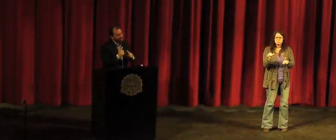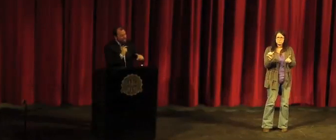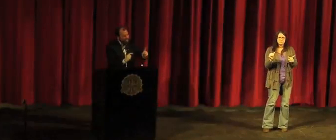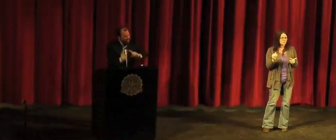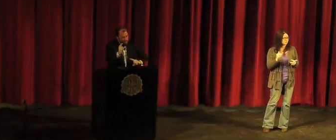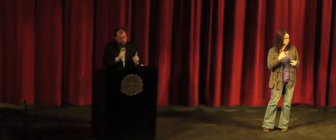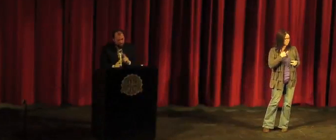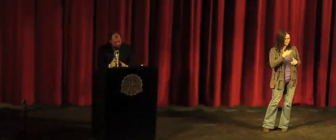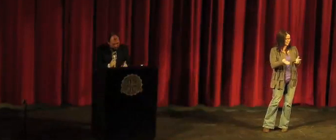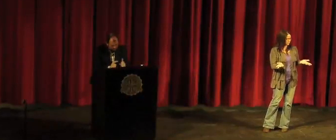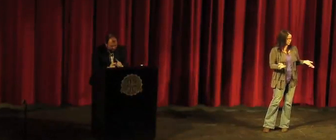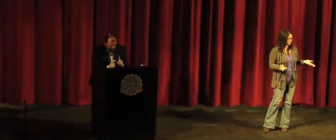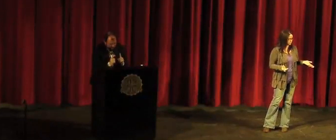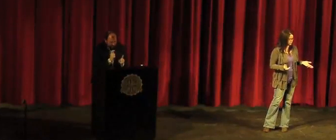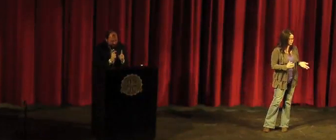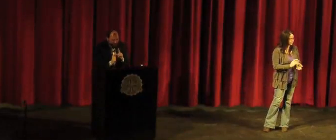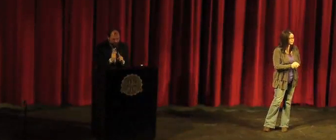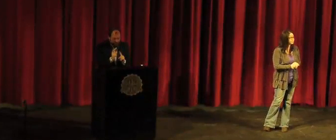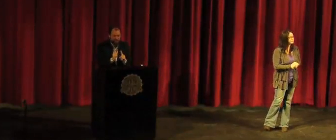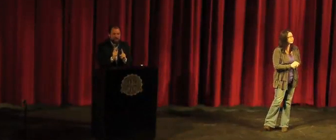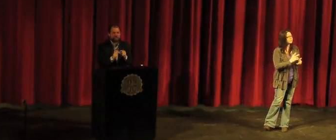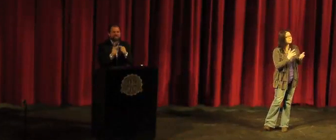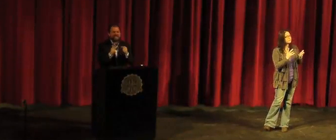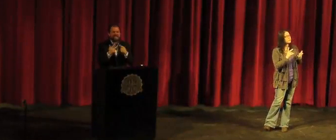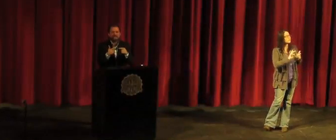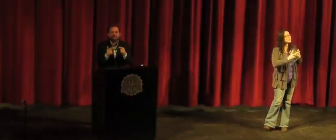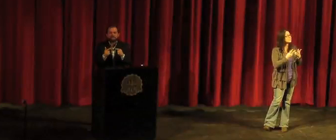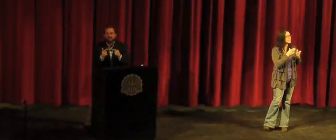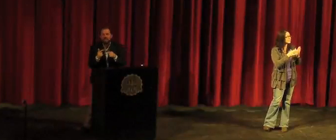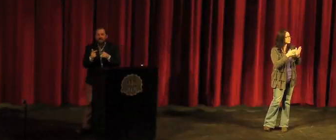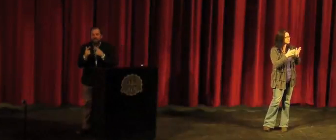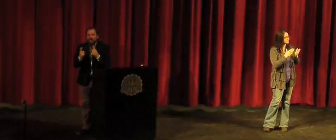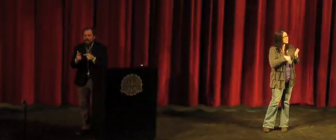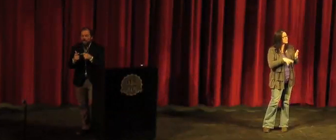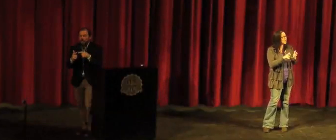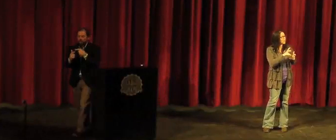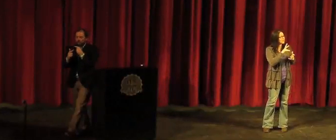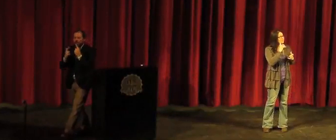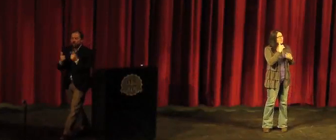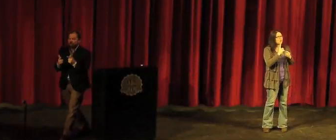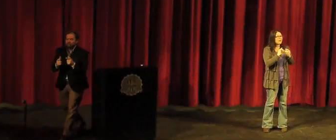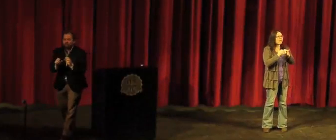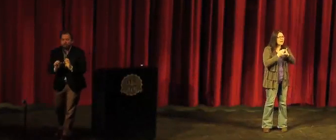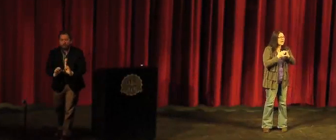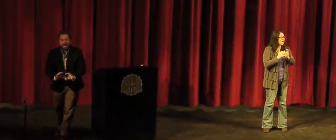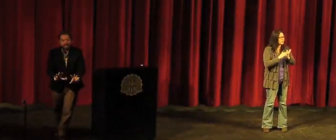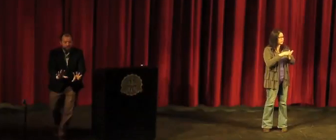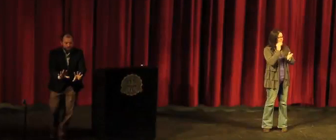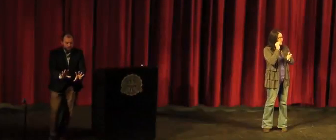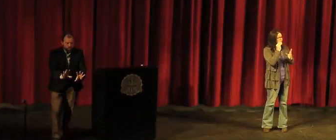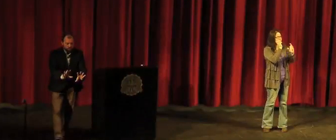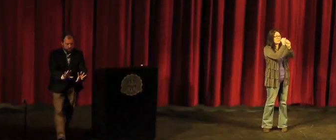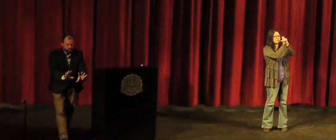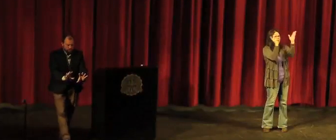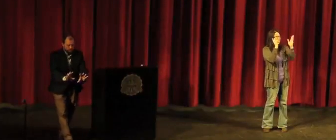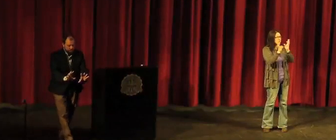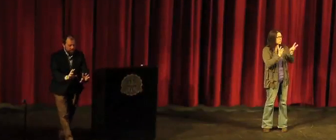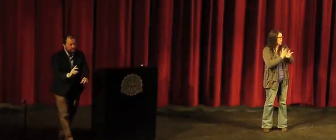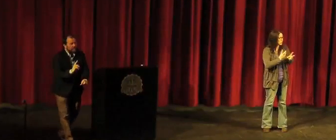So I want us to think about, in this second section, I want to think about the dynamics of how we learn to imagine the